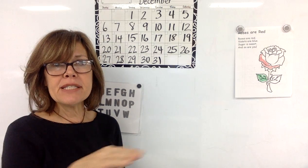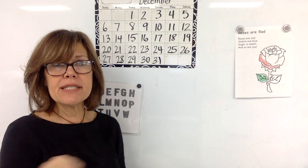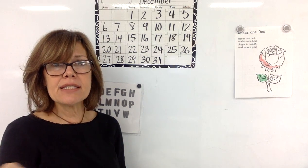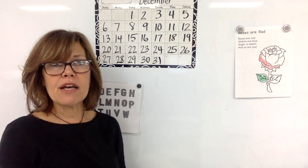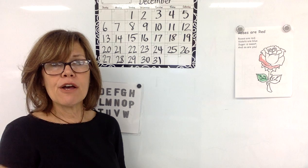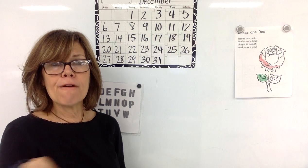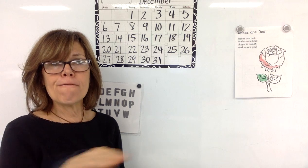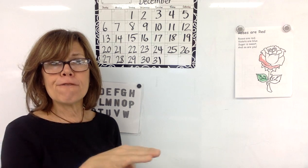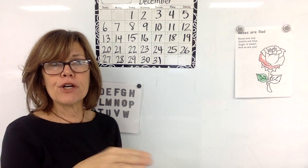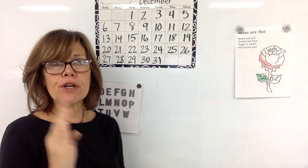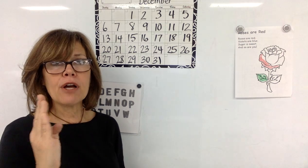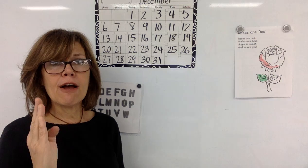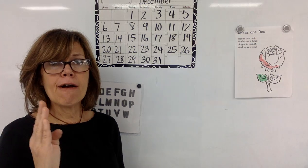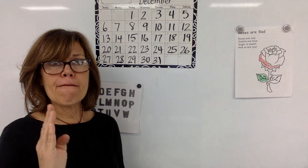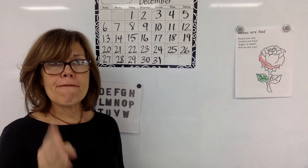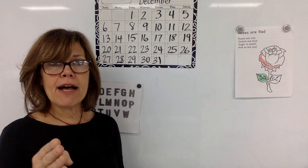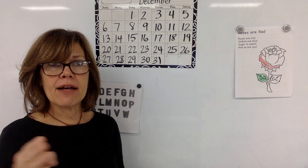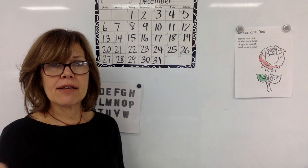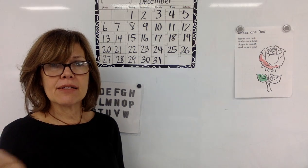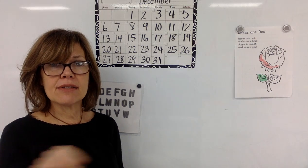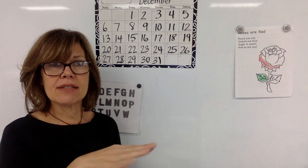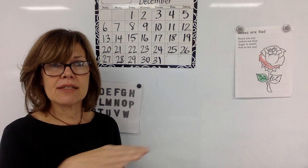Fence, fur, fa.